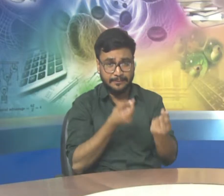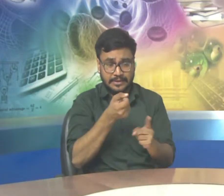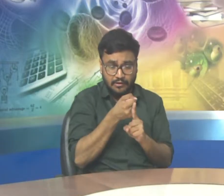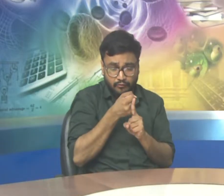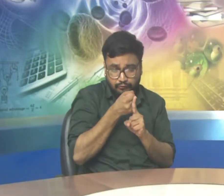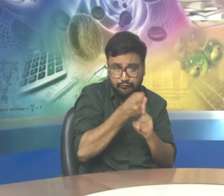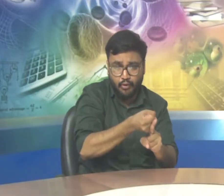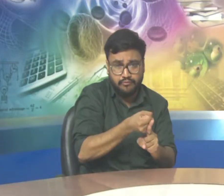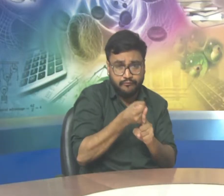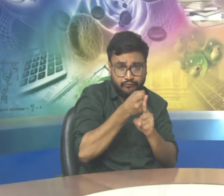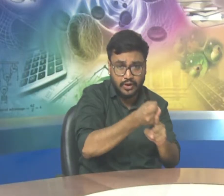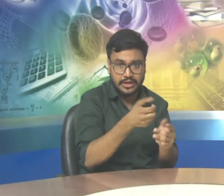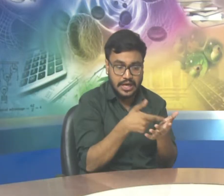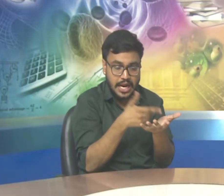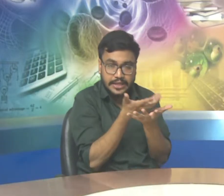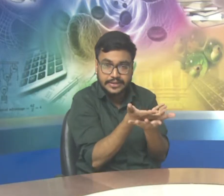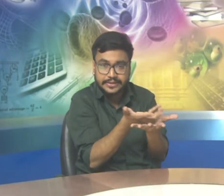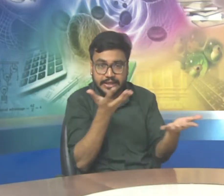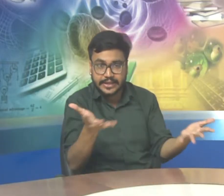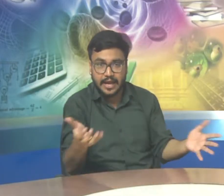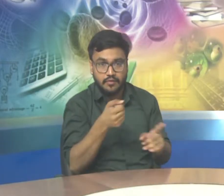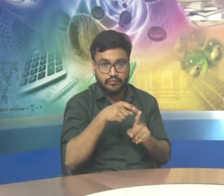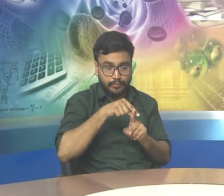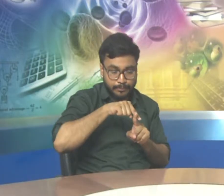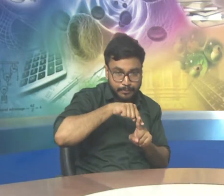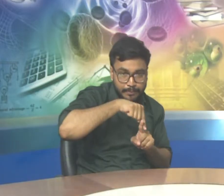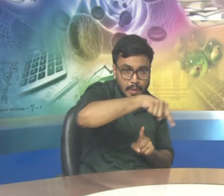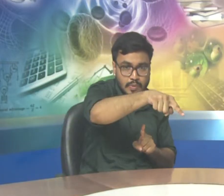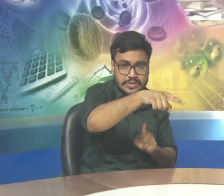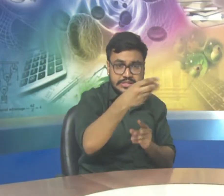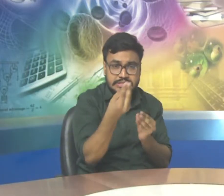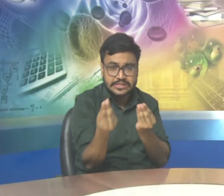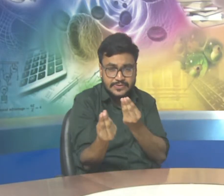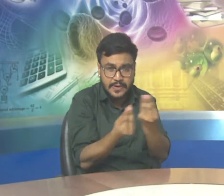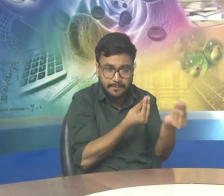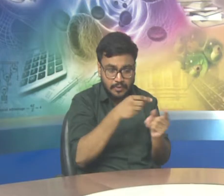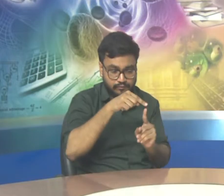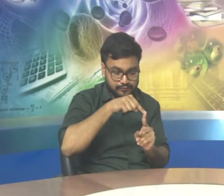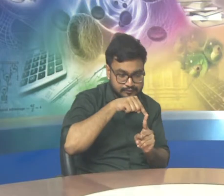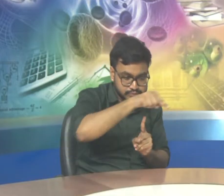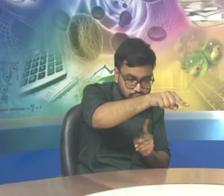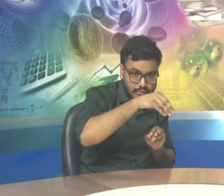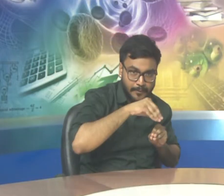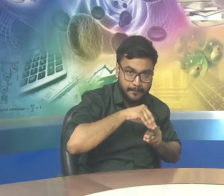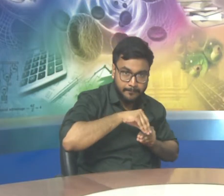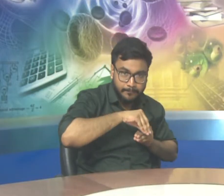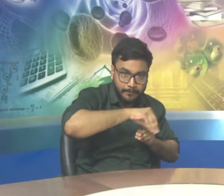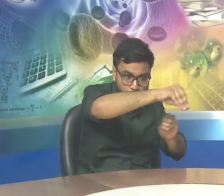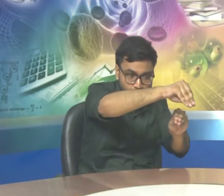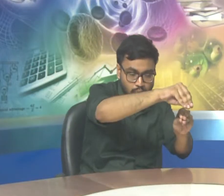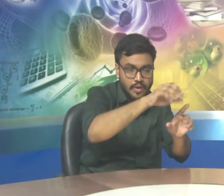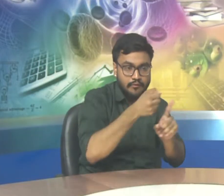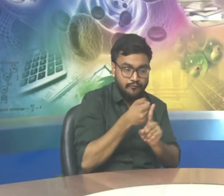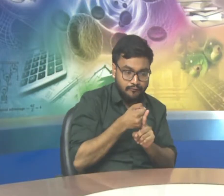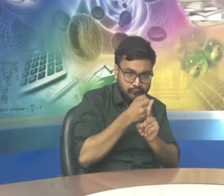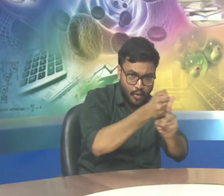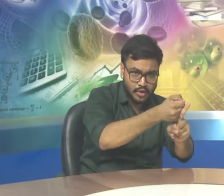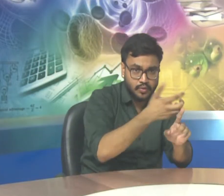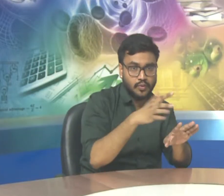Here is a scientific definition of work is force is applied and the object moves